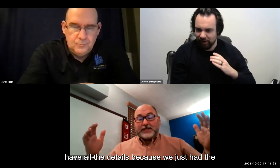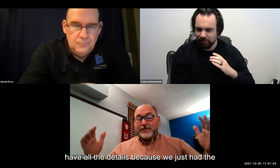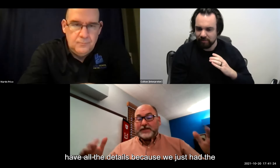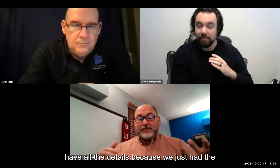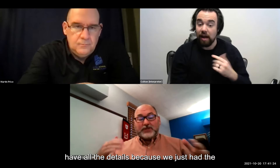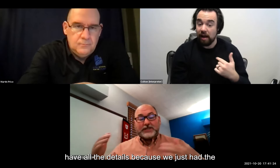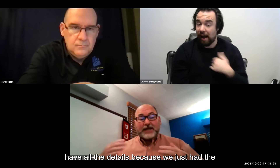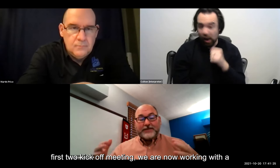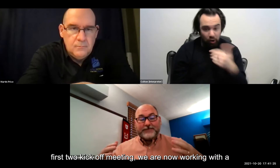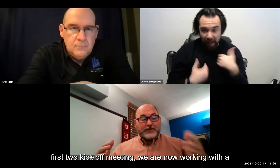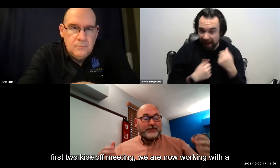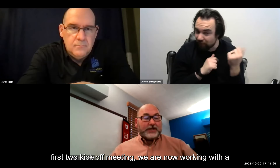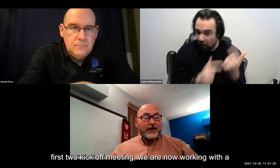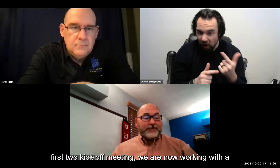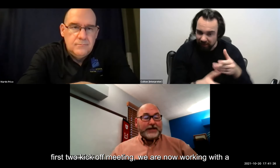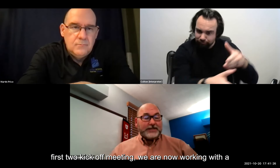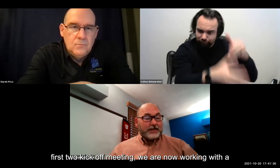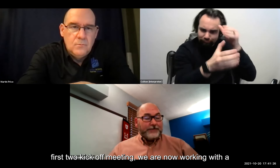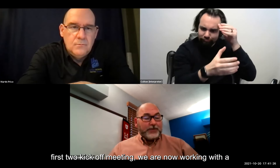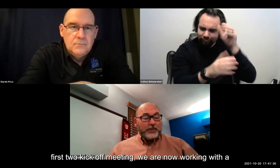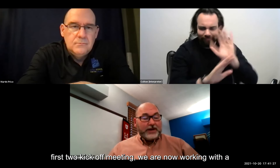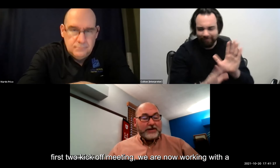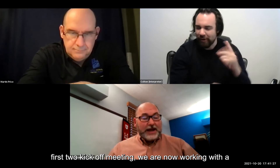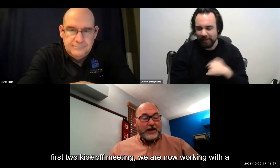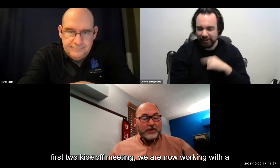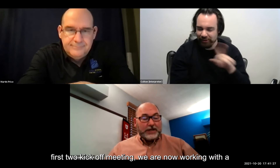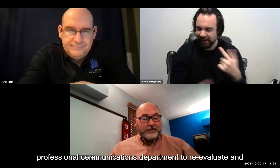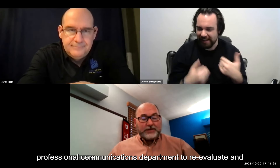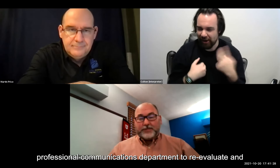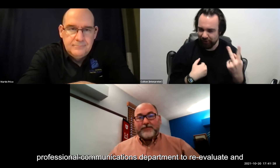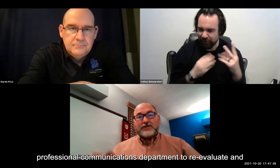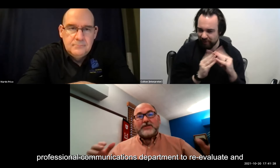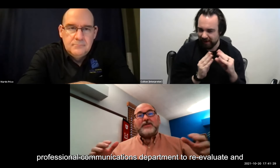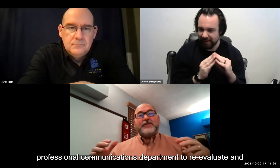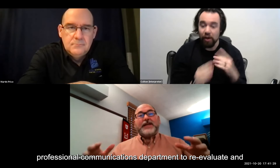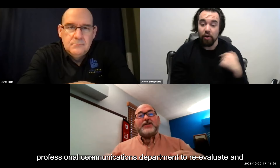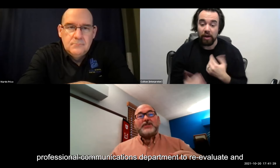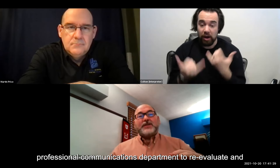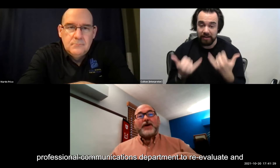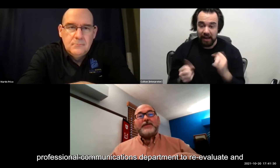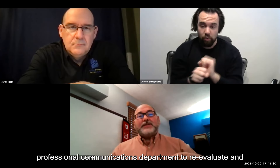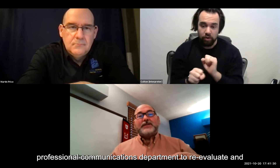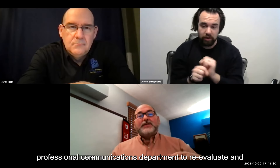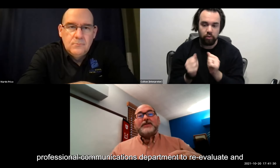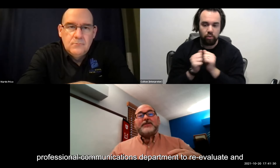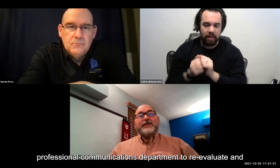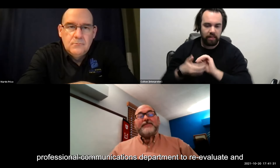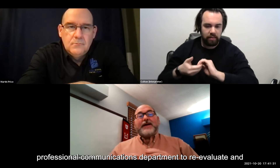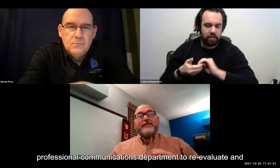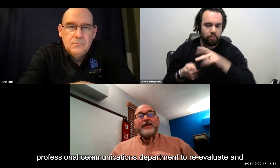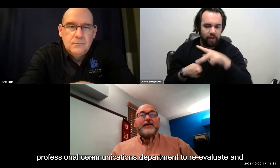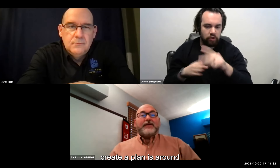the details because we've just had the first 2 kickoff meetings, we are now working with a professional communications department